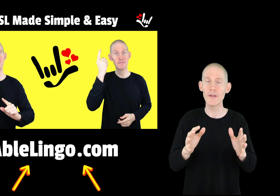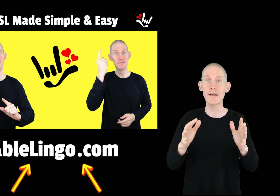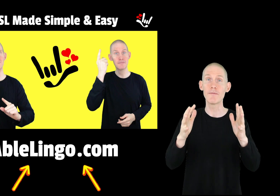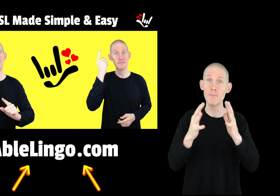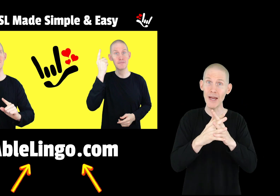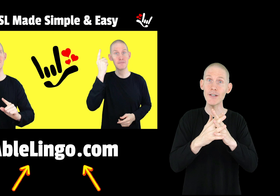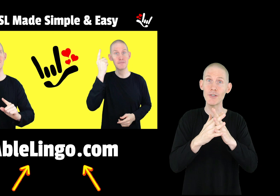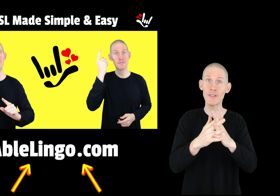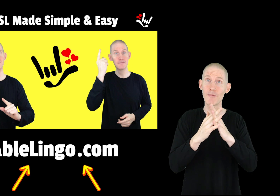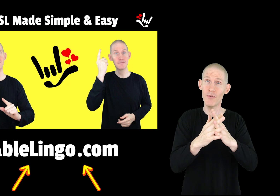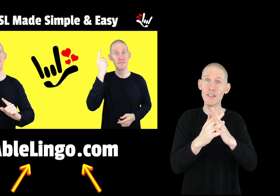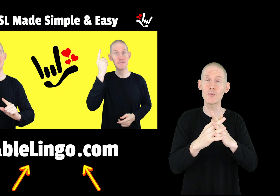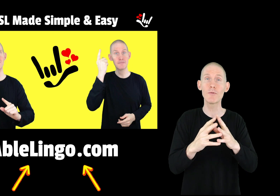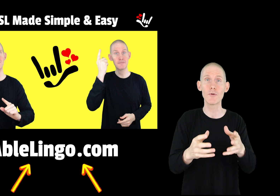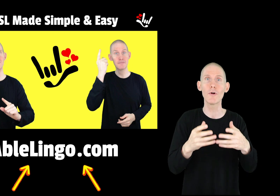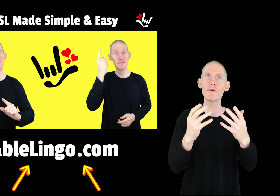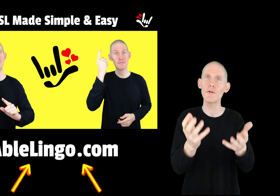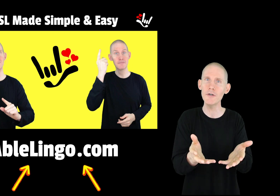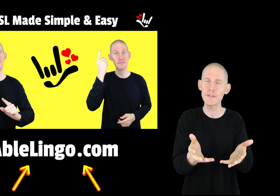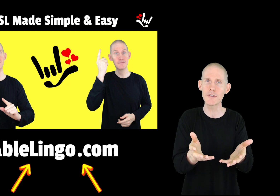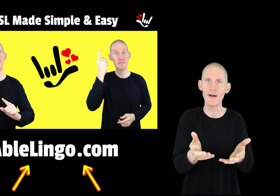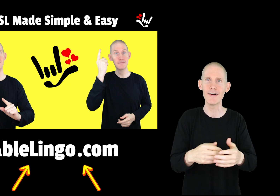it matches, it fits with your learning style.